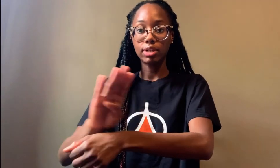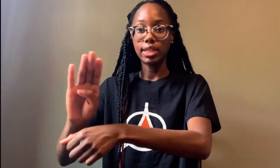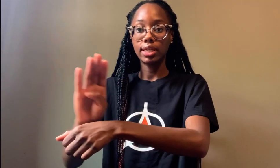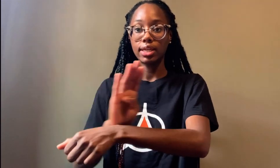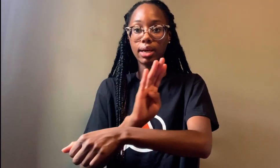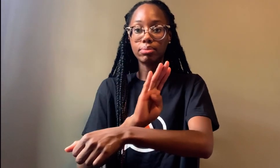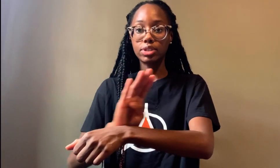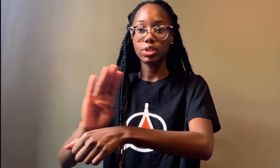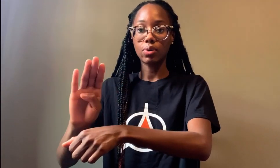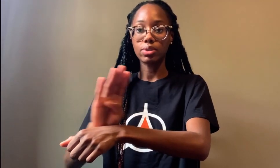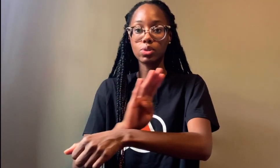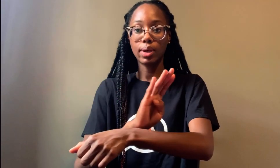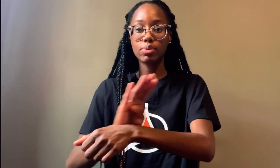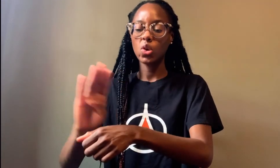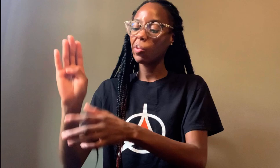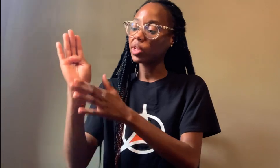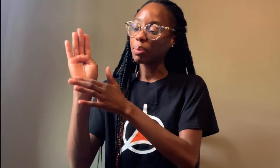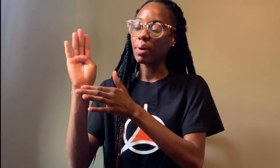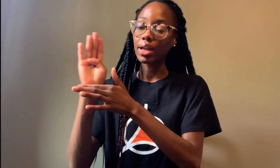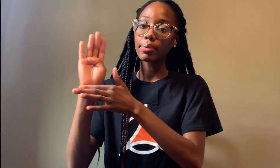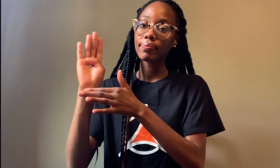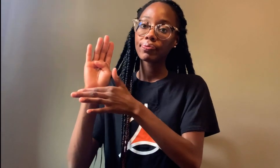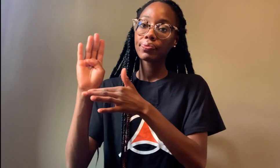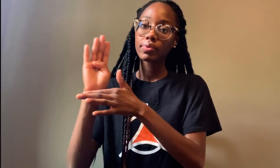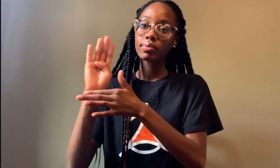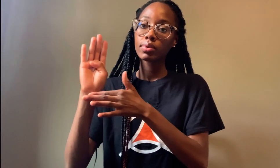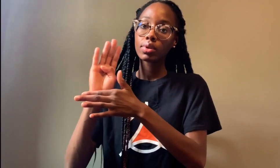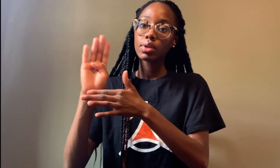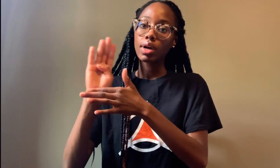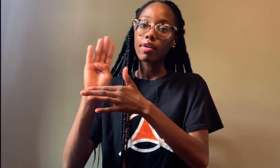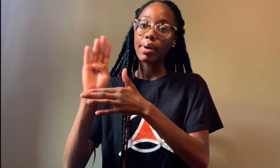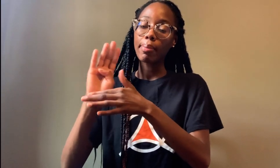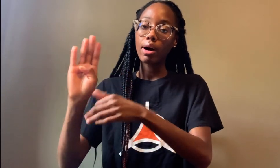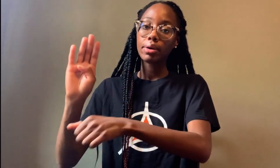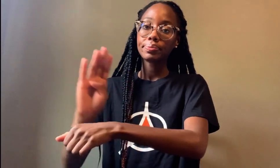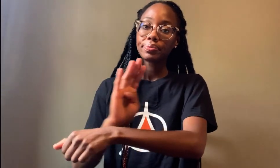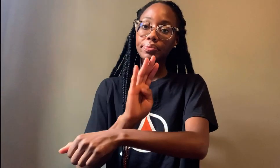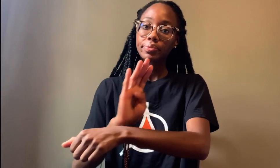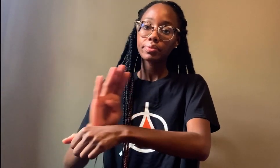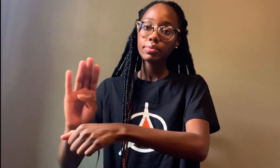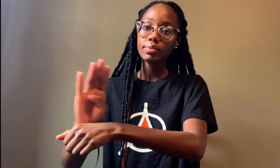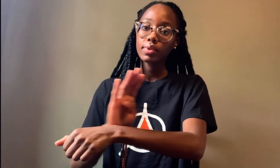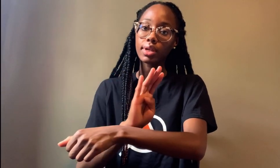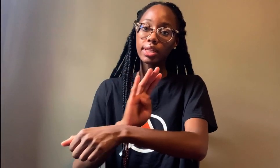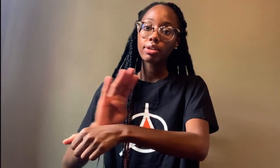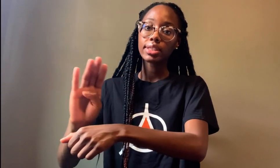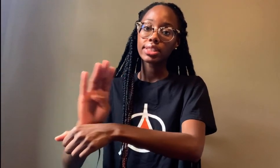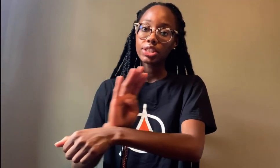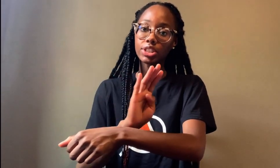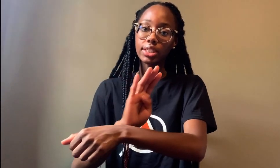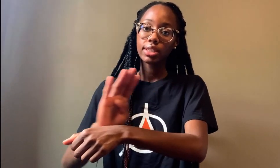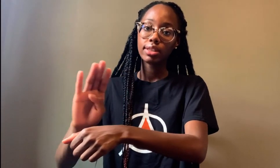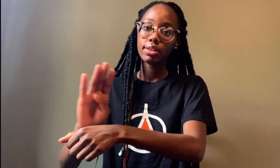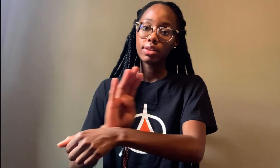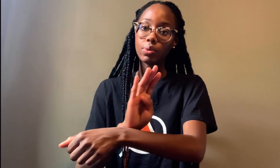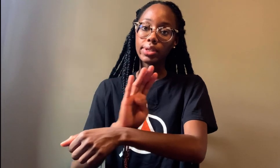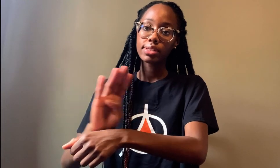literally I'm just going swipe, swipe with the bottom of my palm, literally touching the wrist of